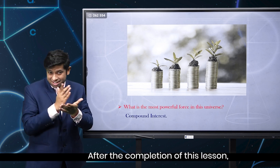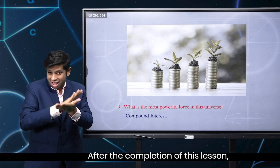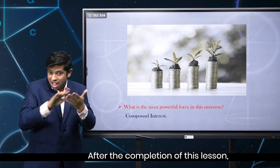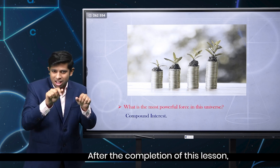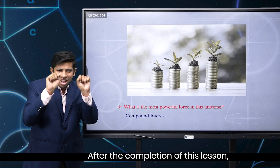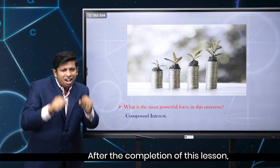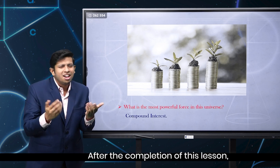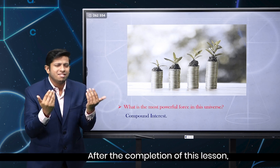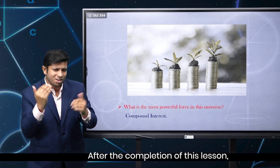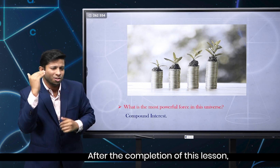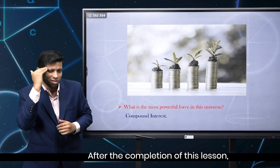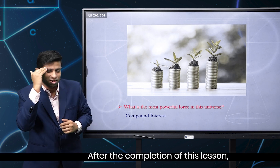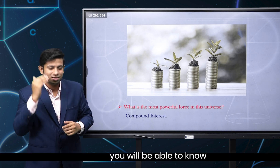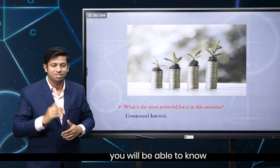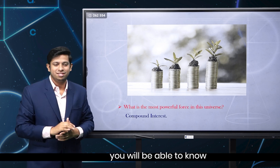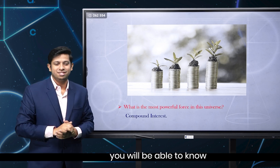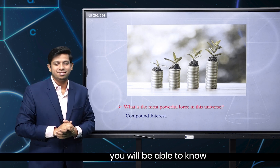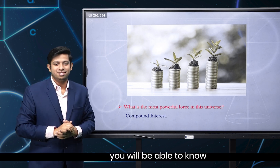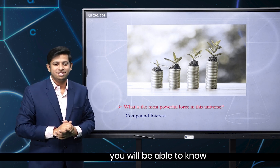After the completion of this lesson, you will be able to know